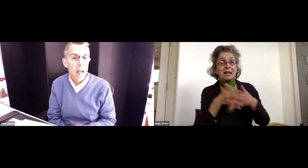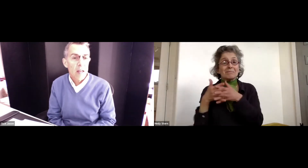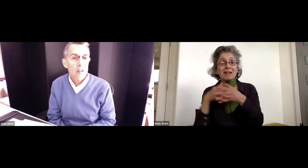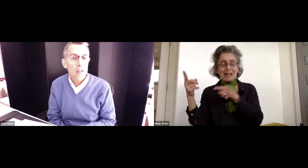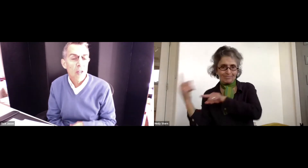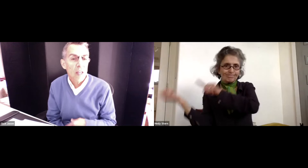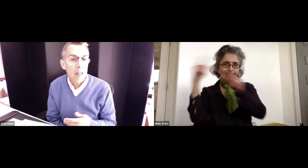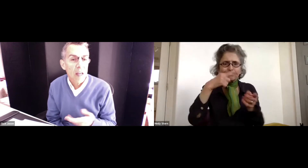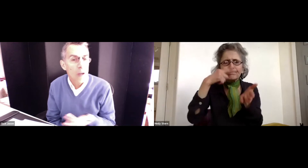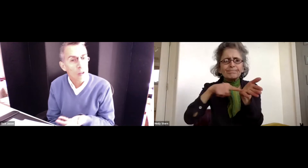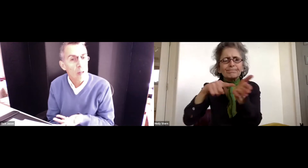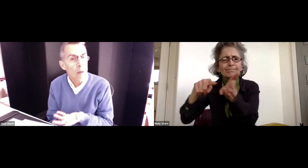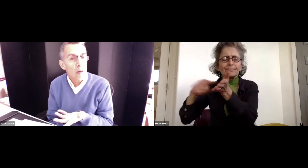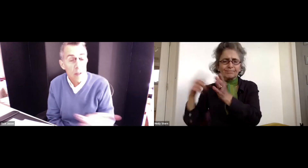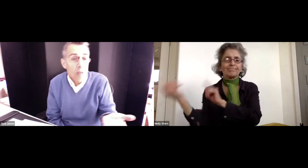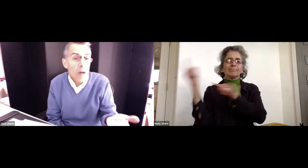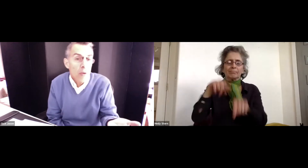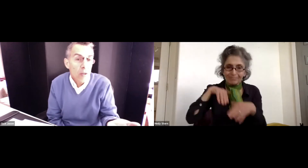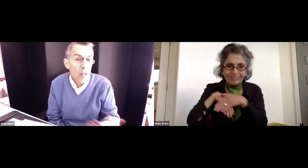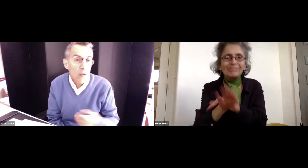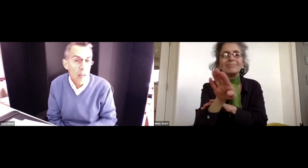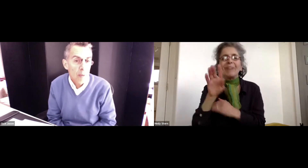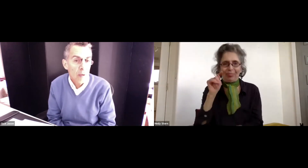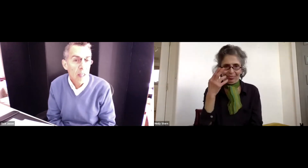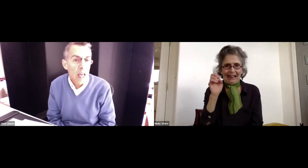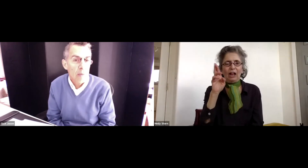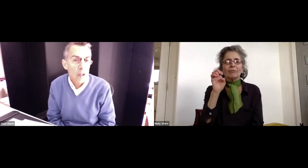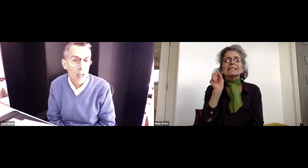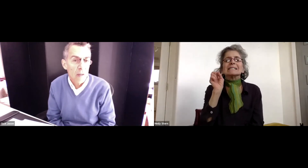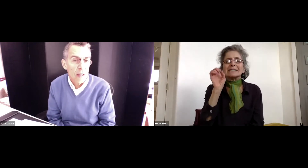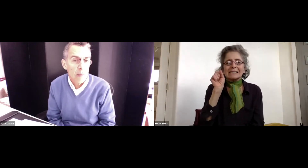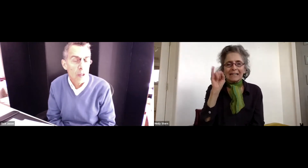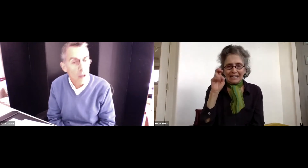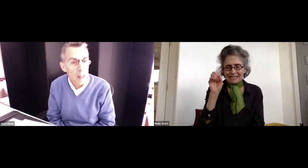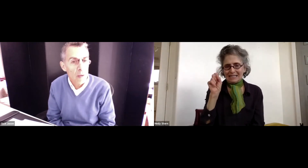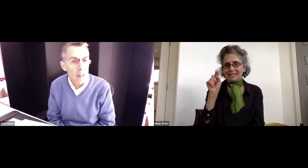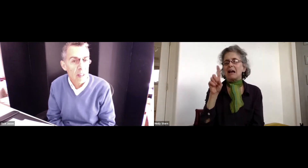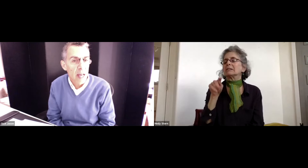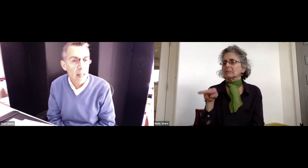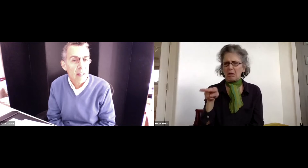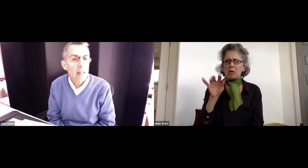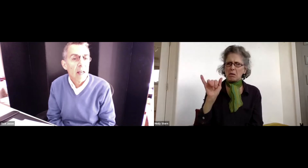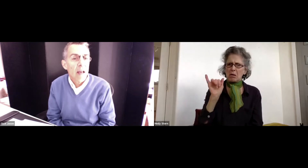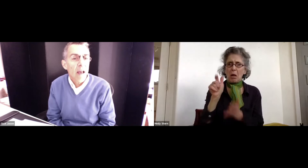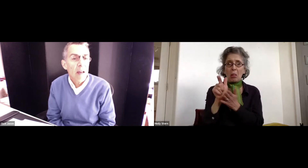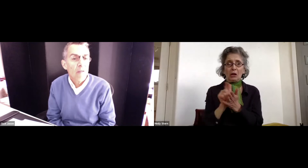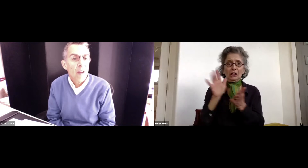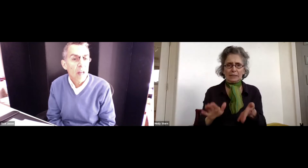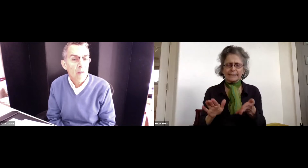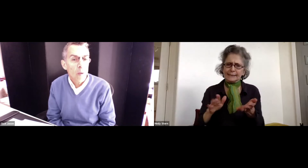Just like it was the American Red Cross, for example, came to check out the camp, to look at Theresienstadt, and found that everyone was being